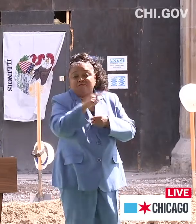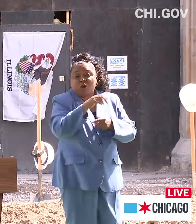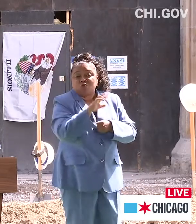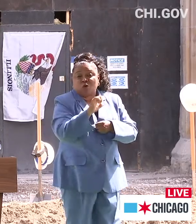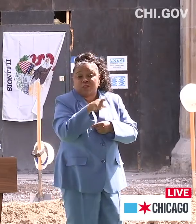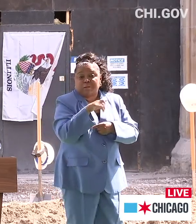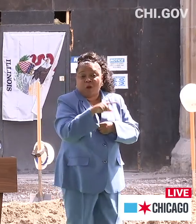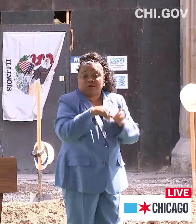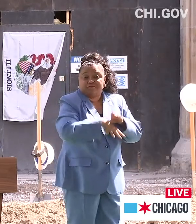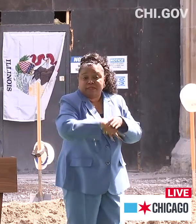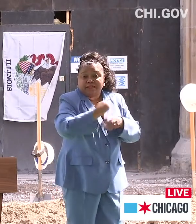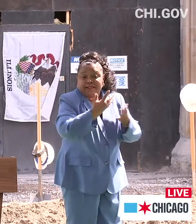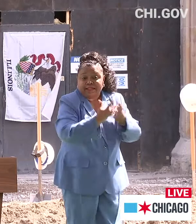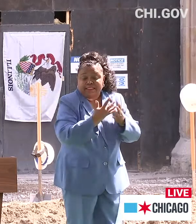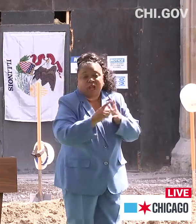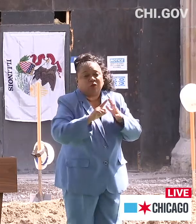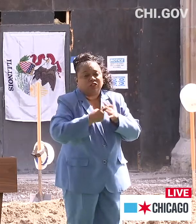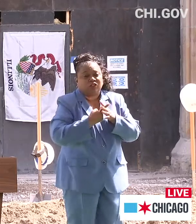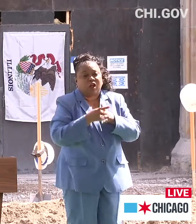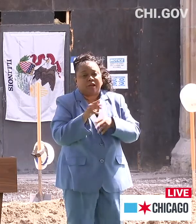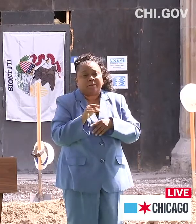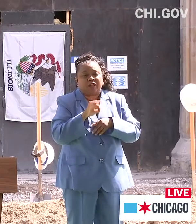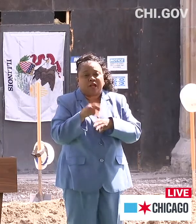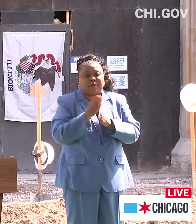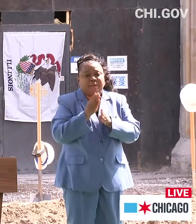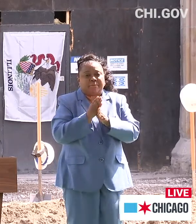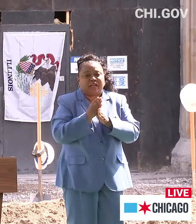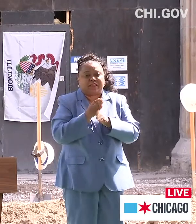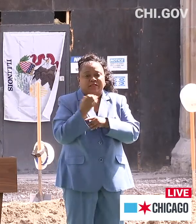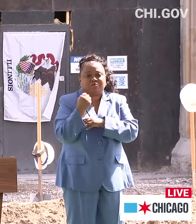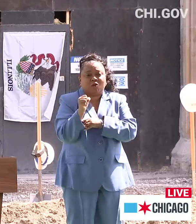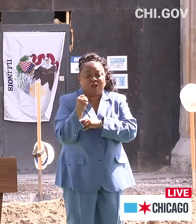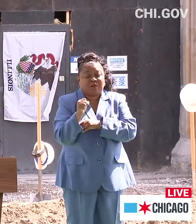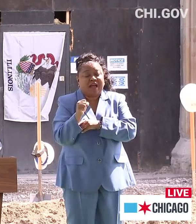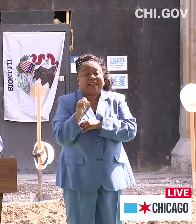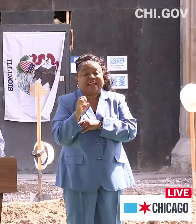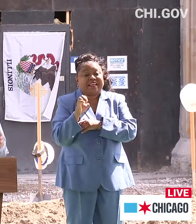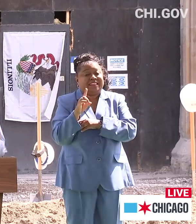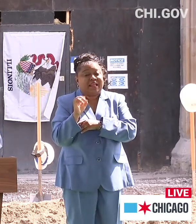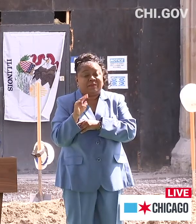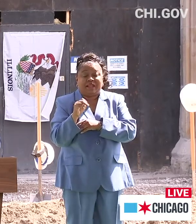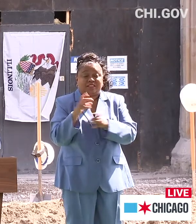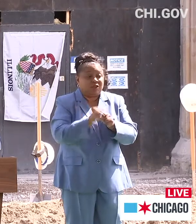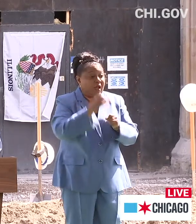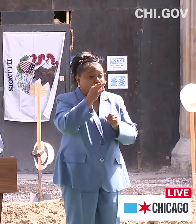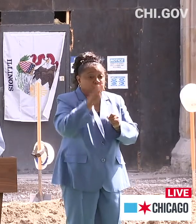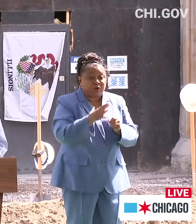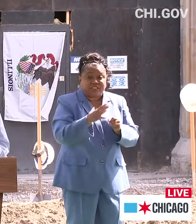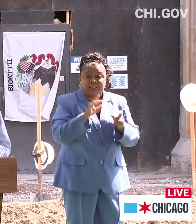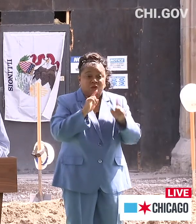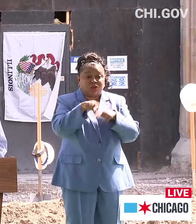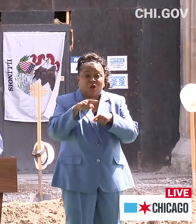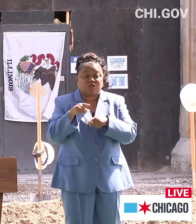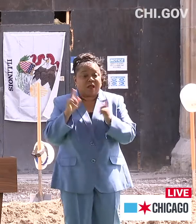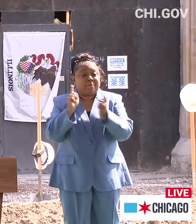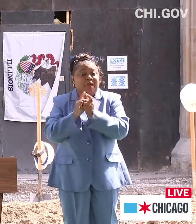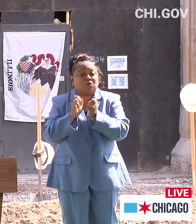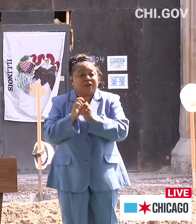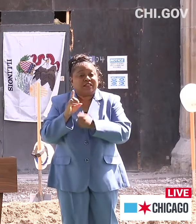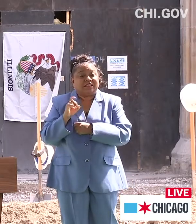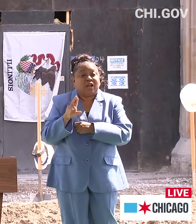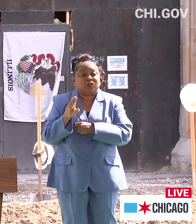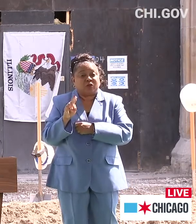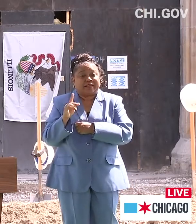Rosa Parks, and we're going to start the Montgomery bus boycott." E.D. Nixon gathered the preachers, went over and met with Dr. Martin